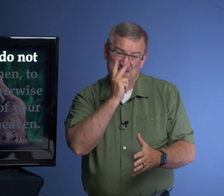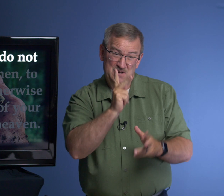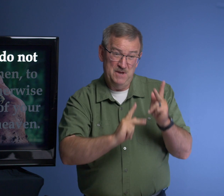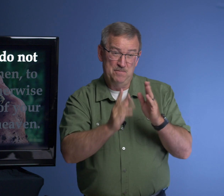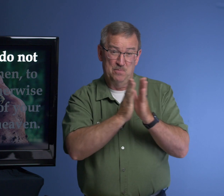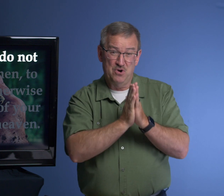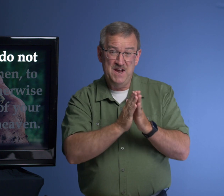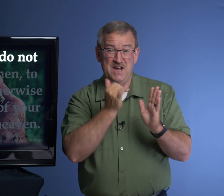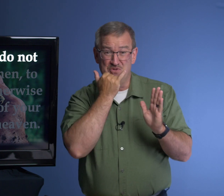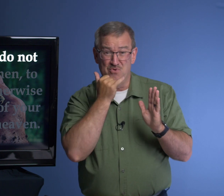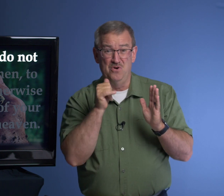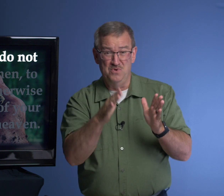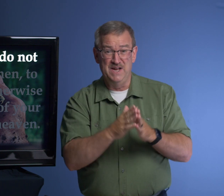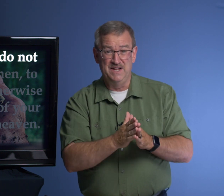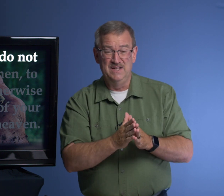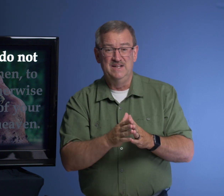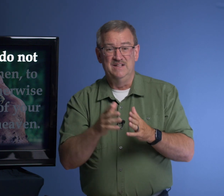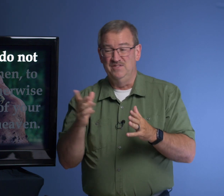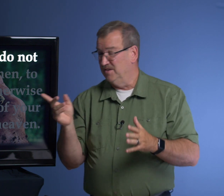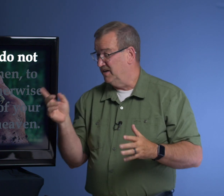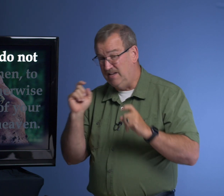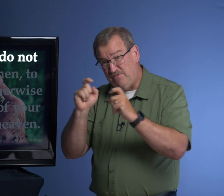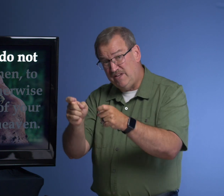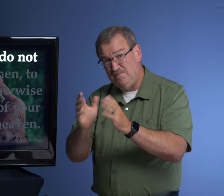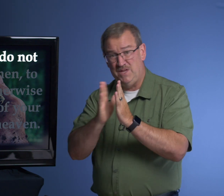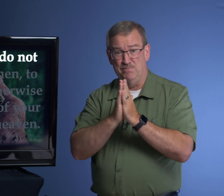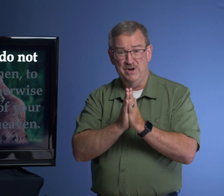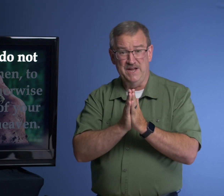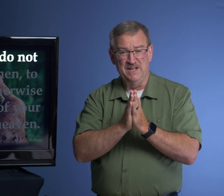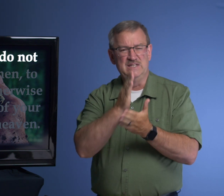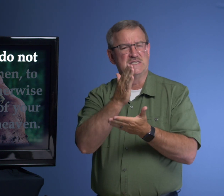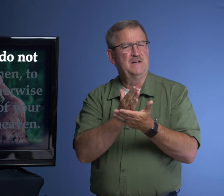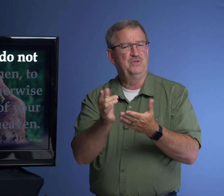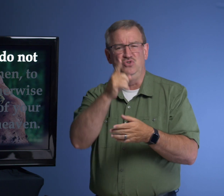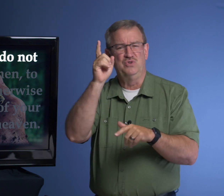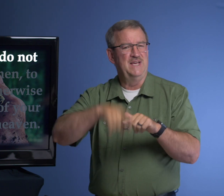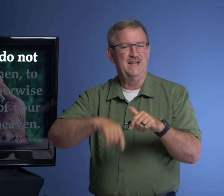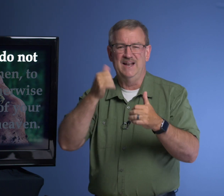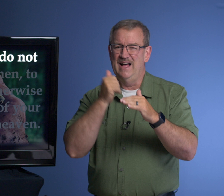seen people pray the wrong way. Giving and praying, something you cannot